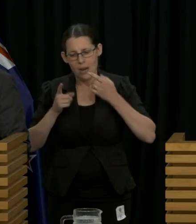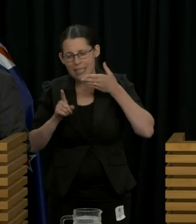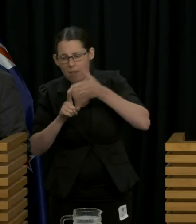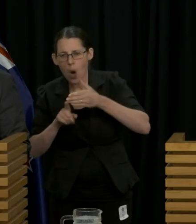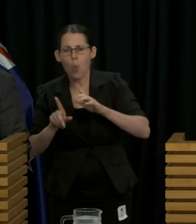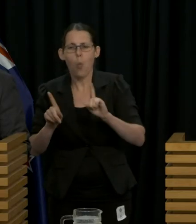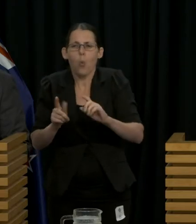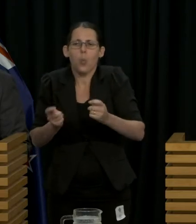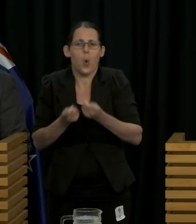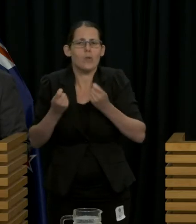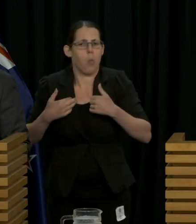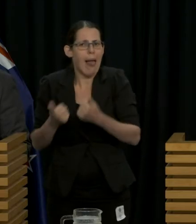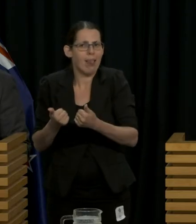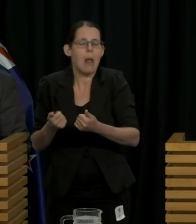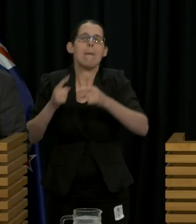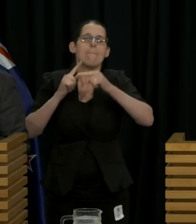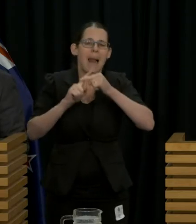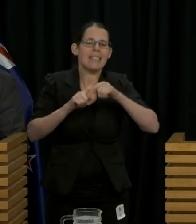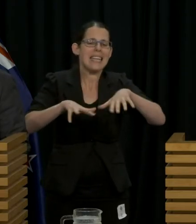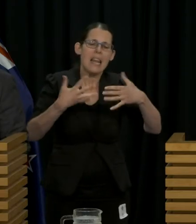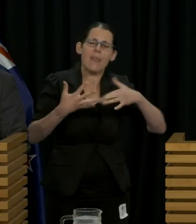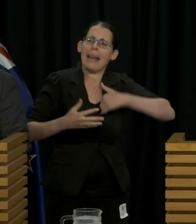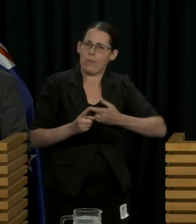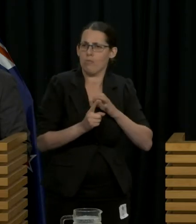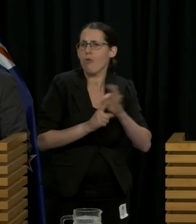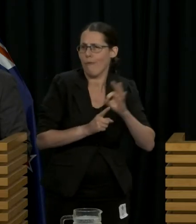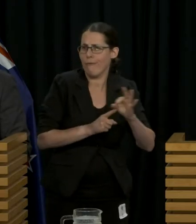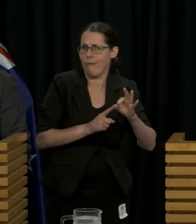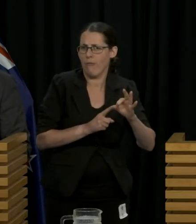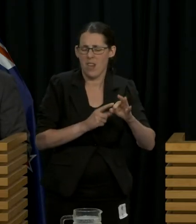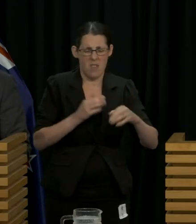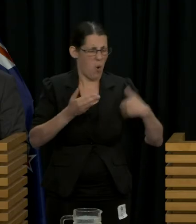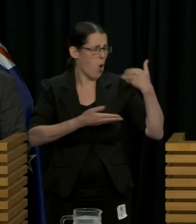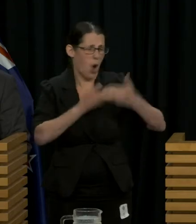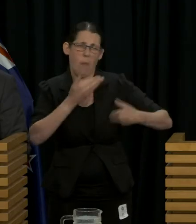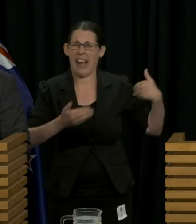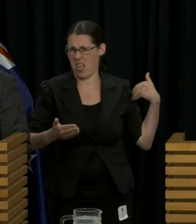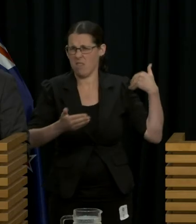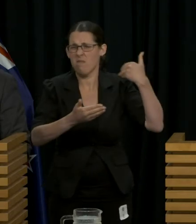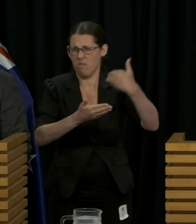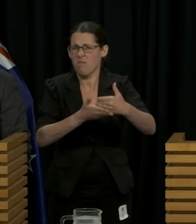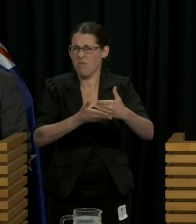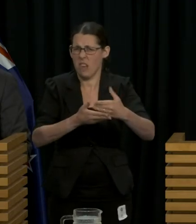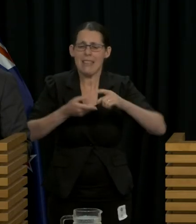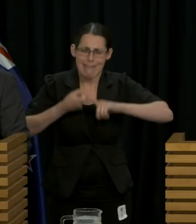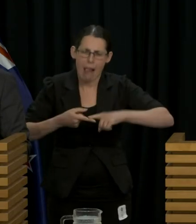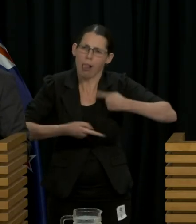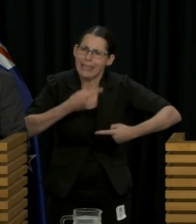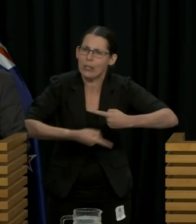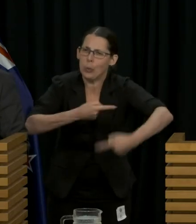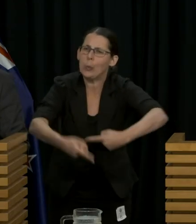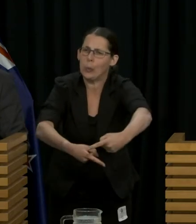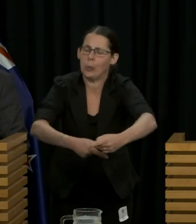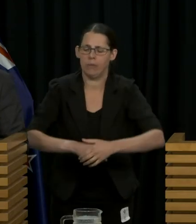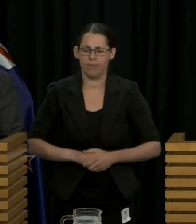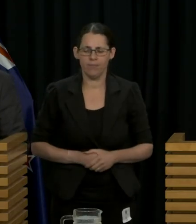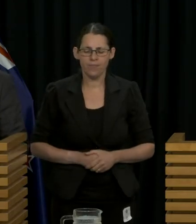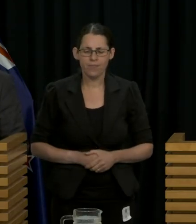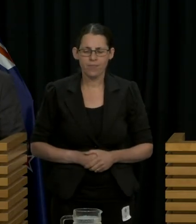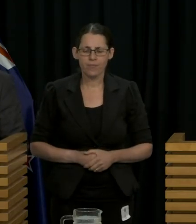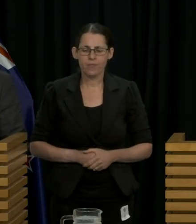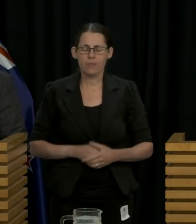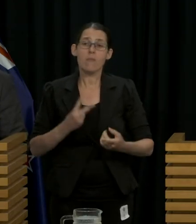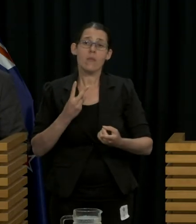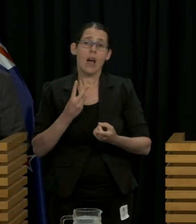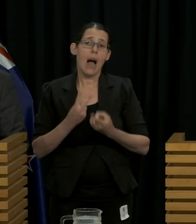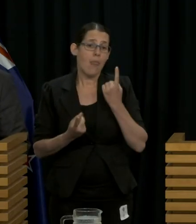attention. So that's been an ongoing part of our process for some time now, and we're continuing to do that. The other observation that I